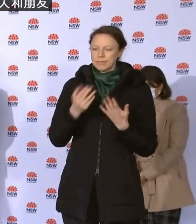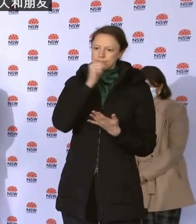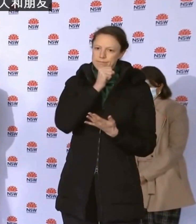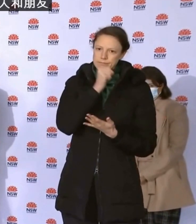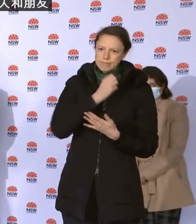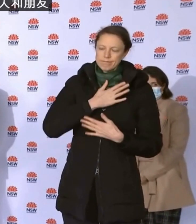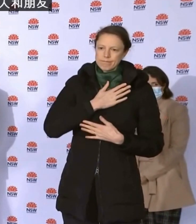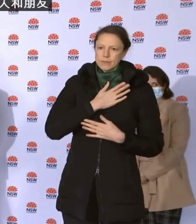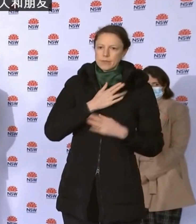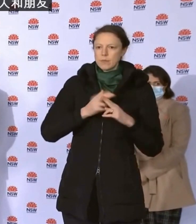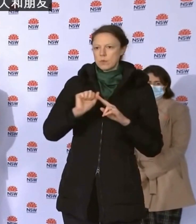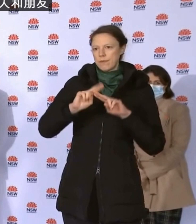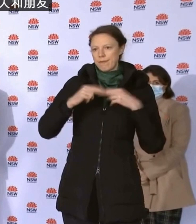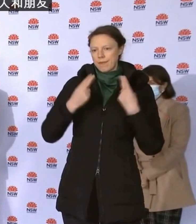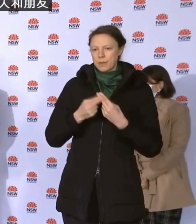time.